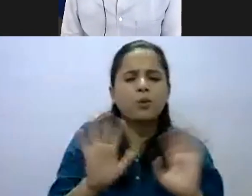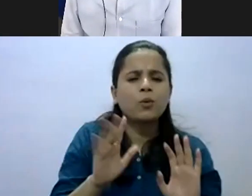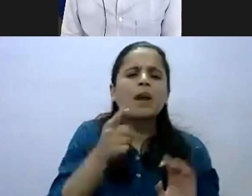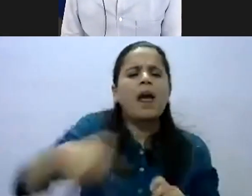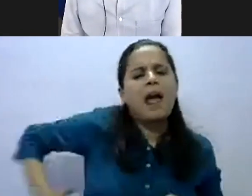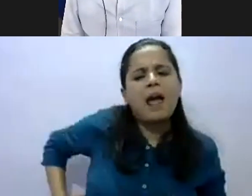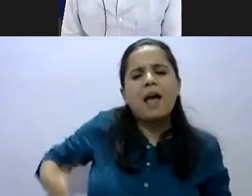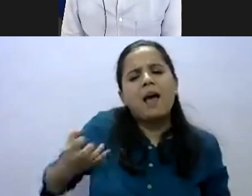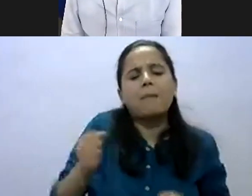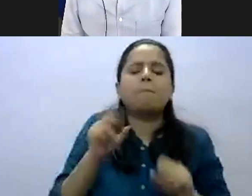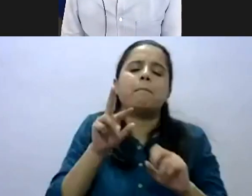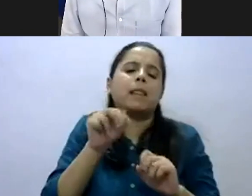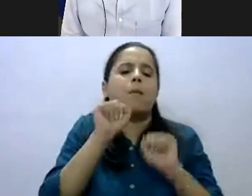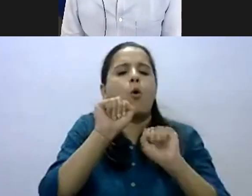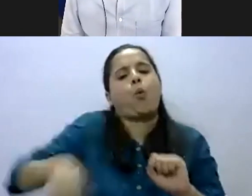backache.